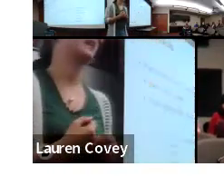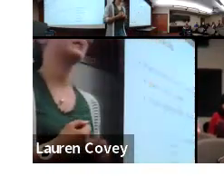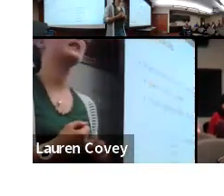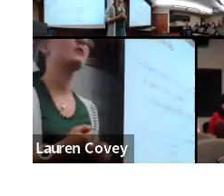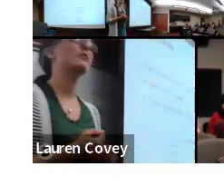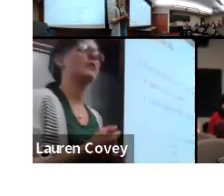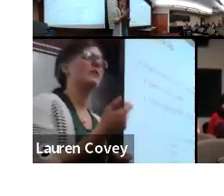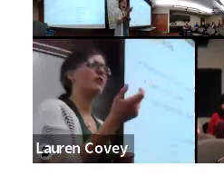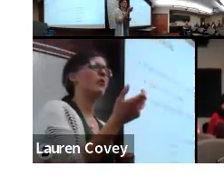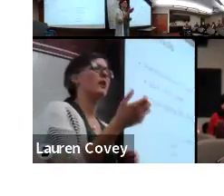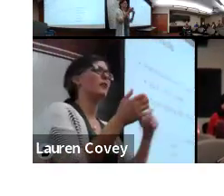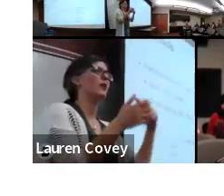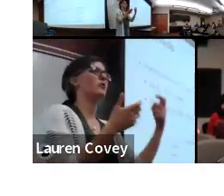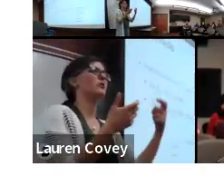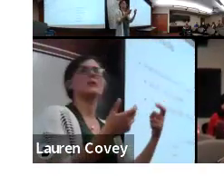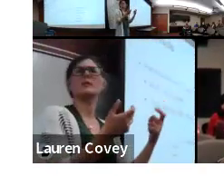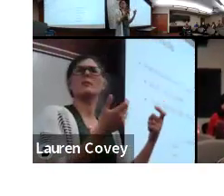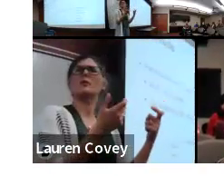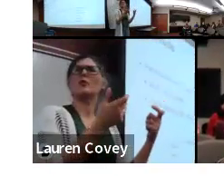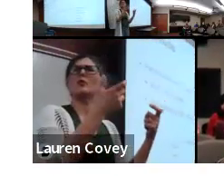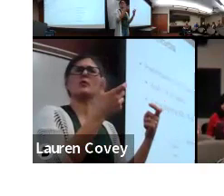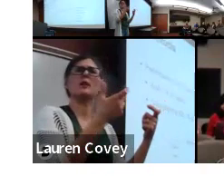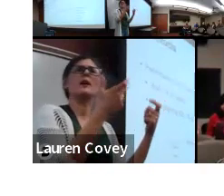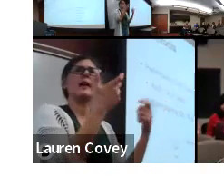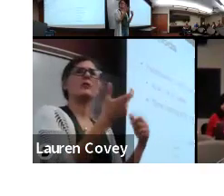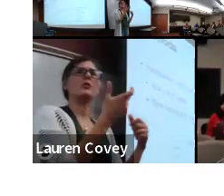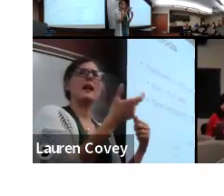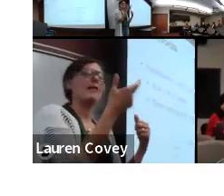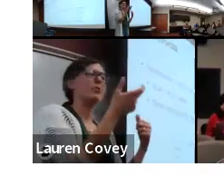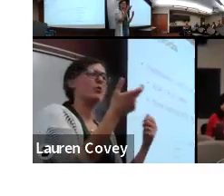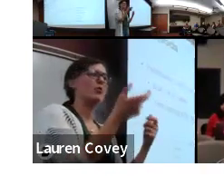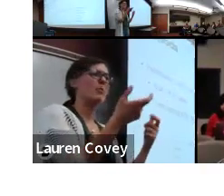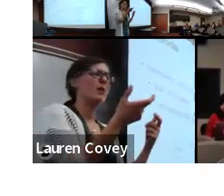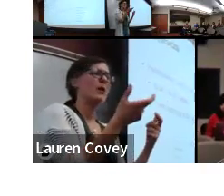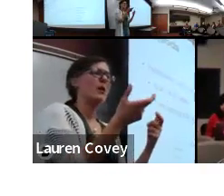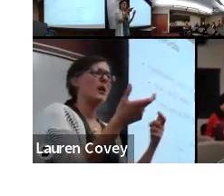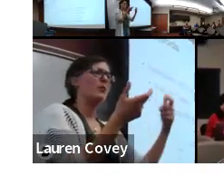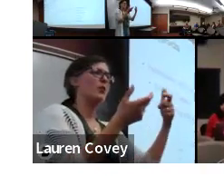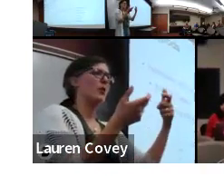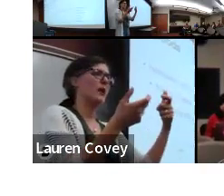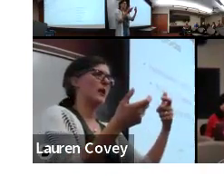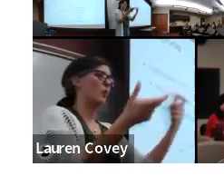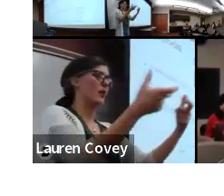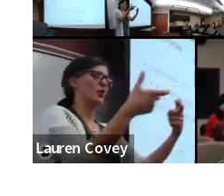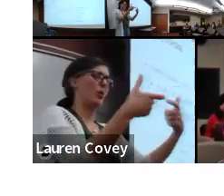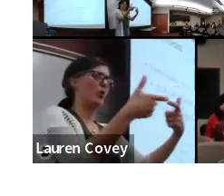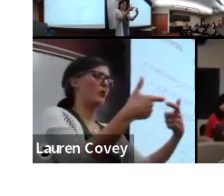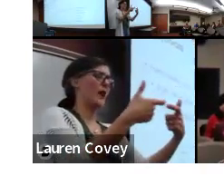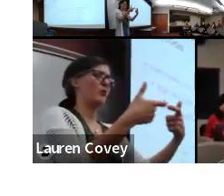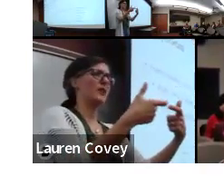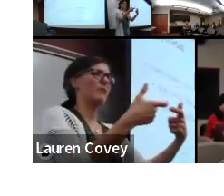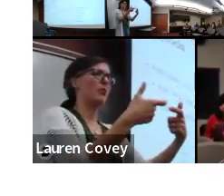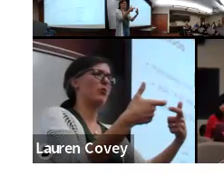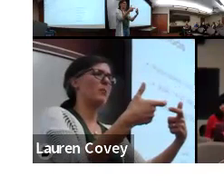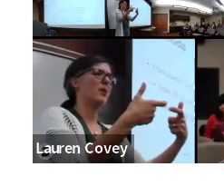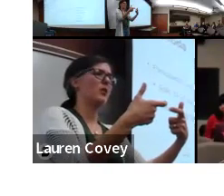And that's the case even for languages. So interesting. Languages that have prodrop, even when you are, like, if you are, both of